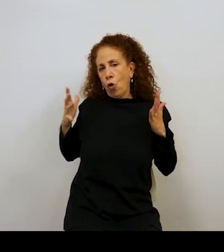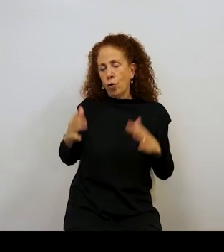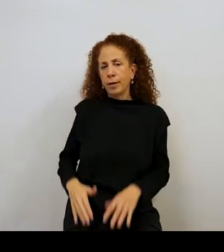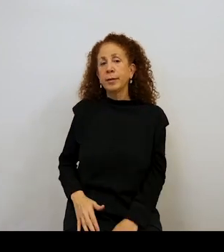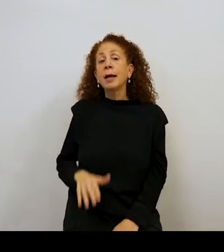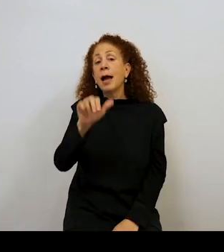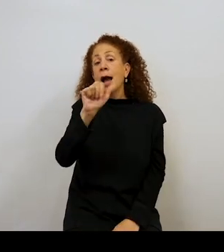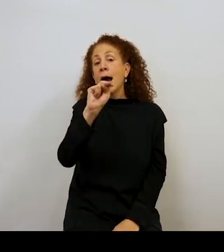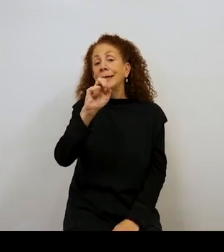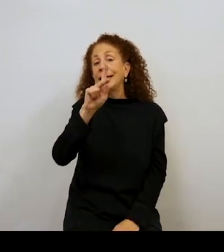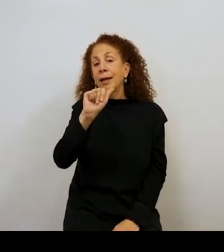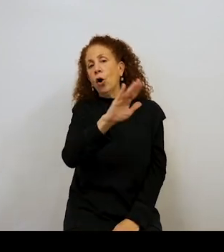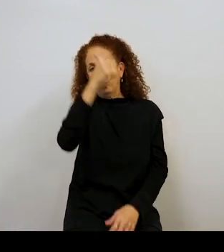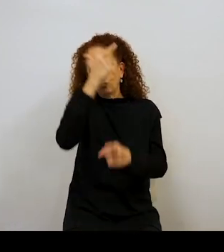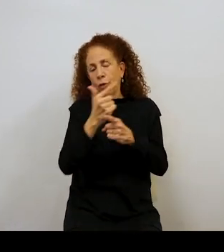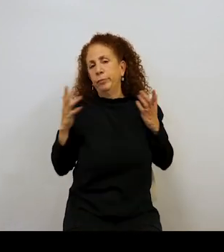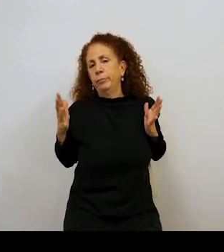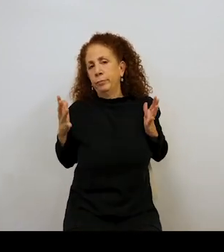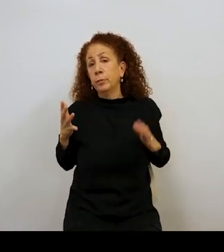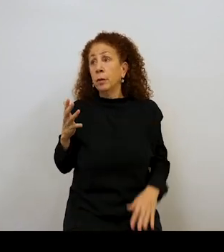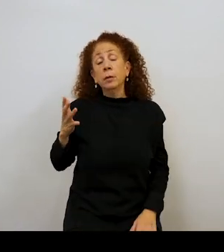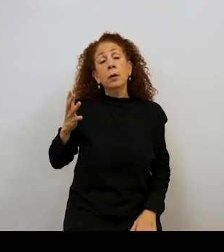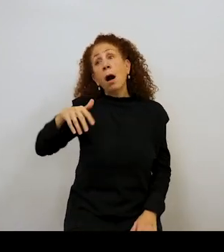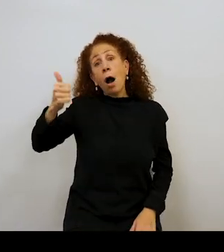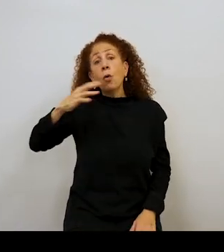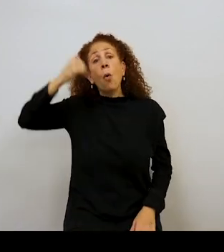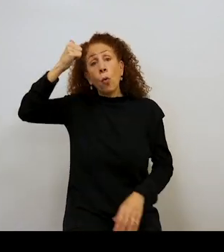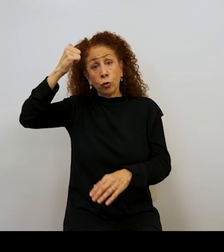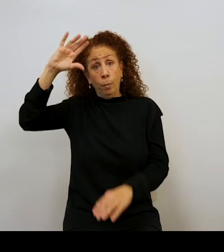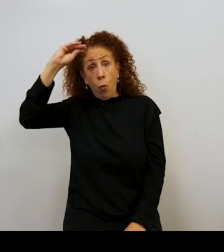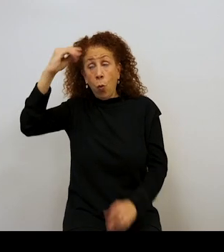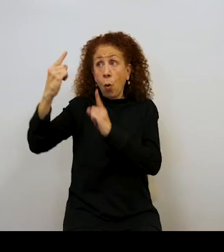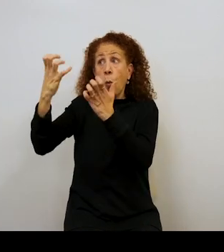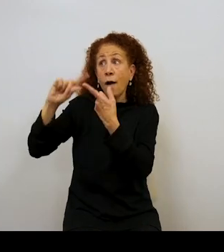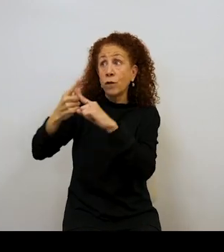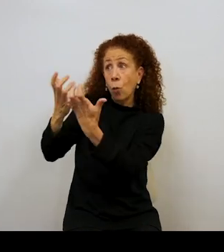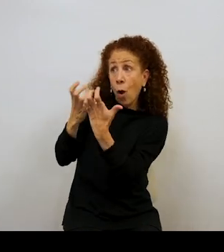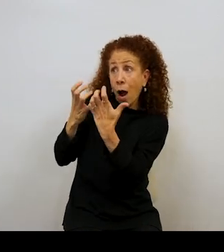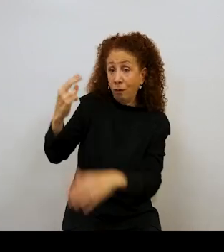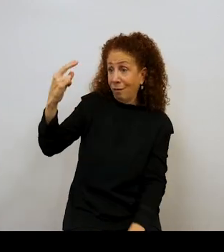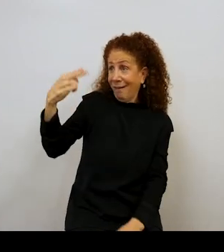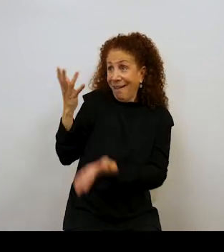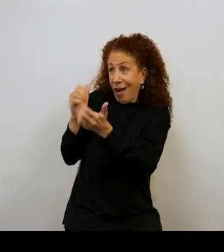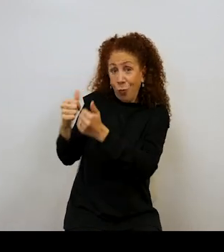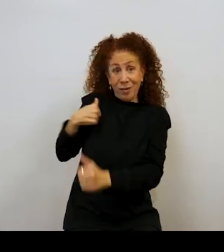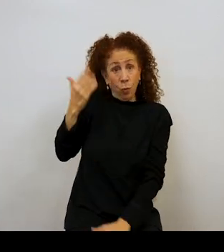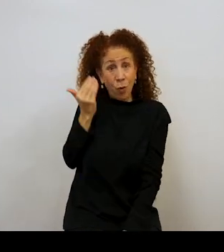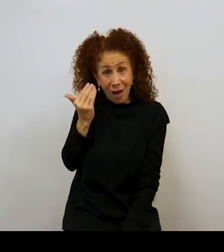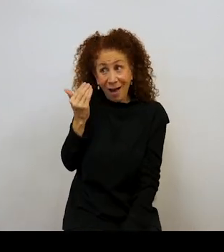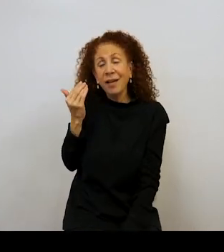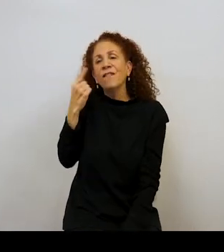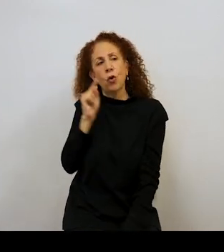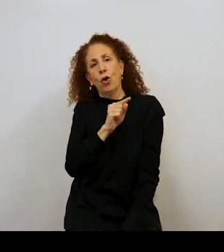He was Anika's brother. When older boys, the kind you would die to be friends with, paid attention to him, it